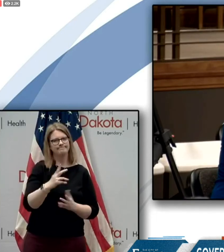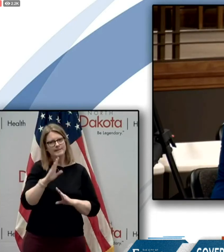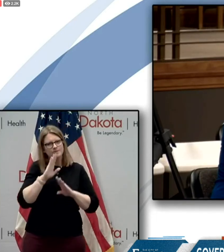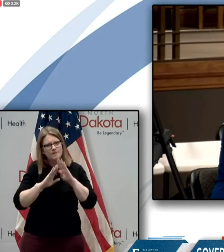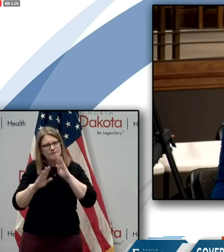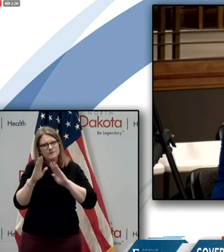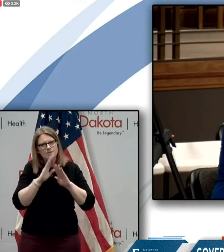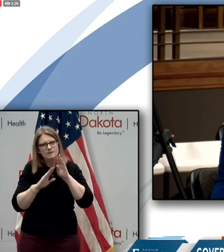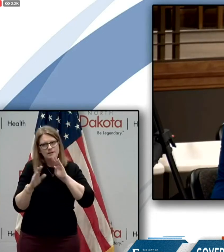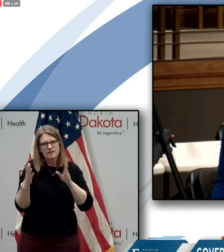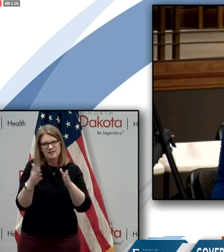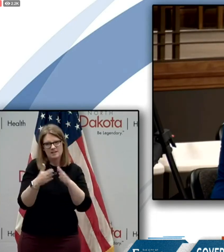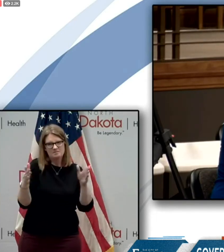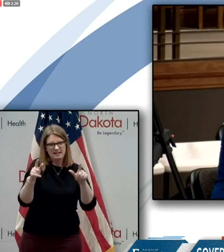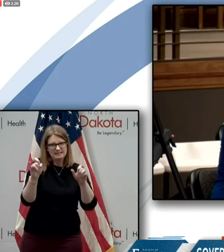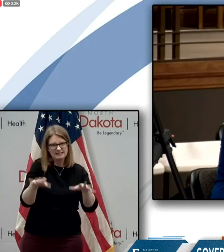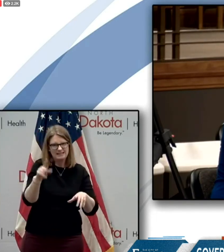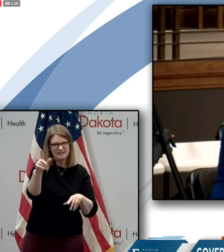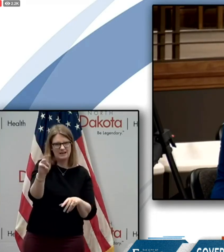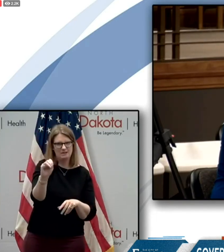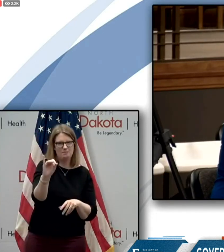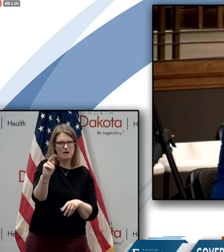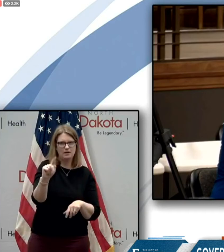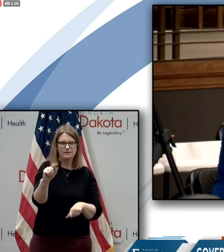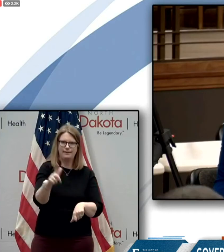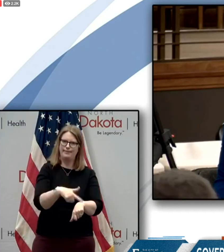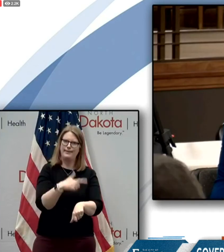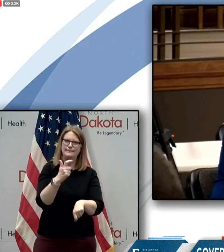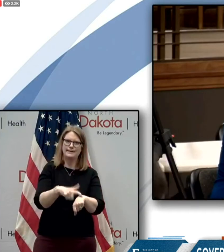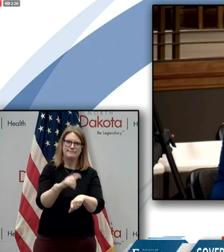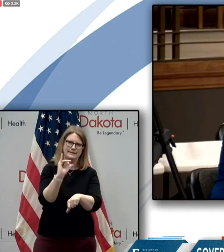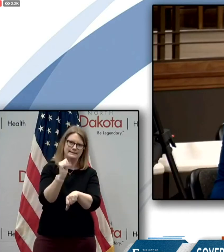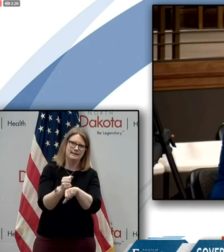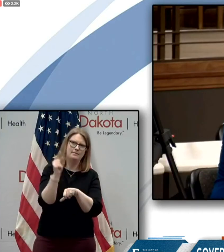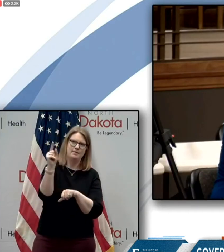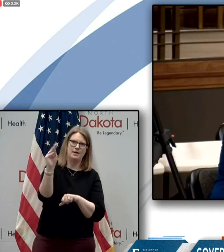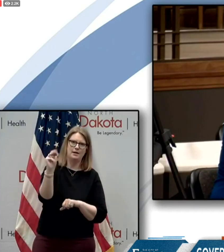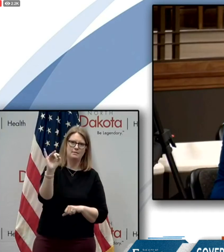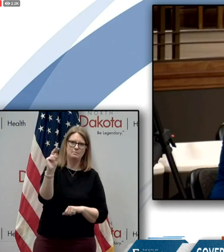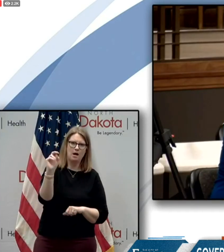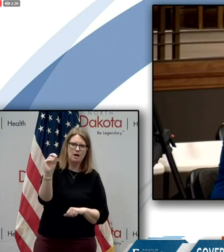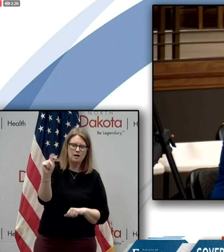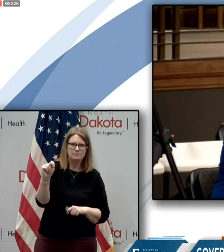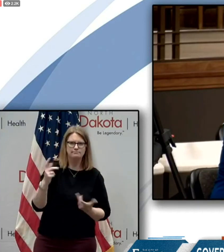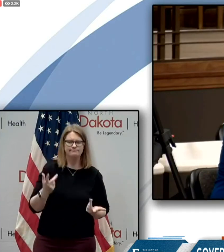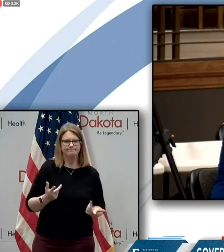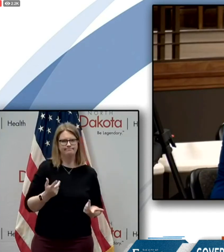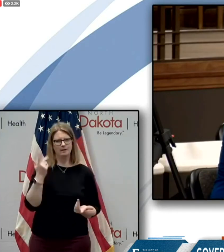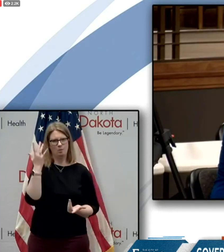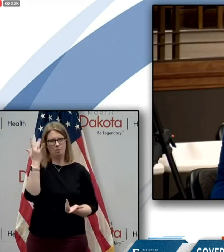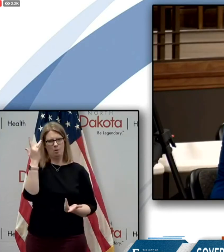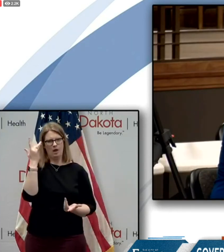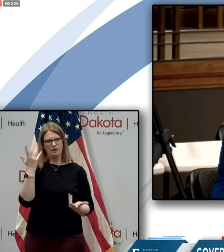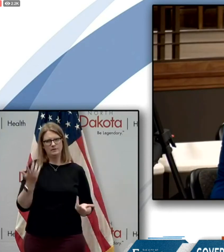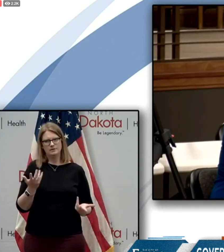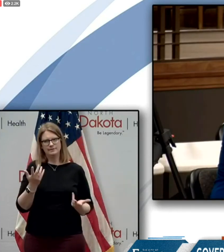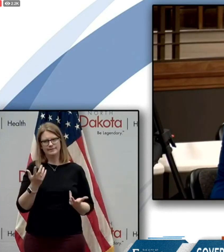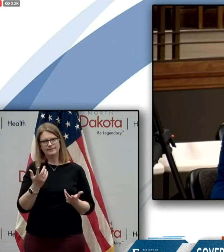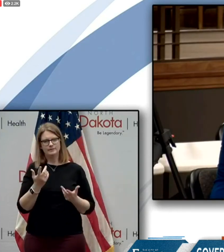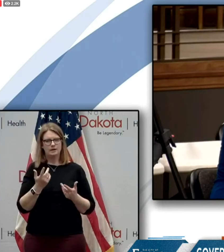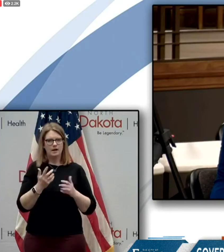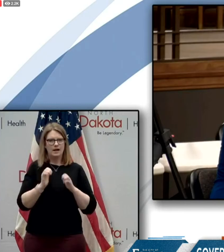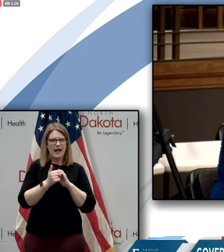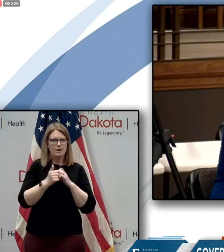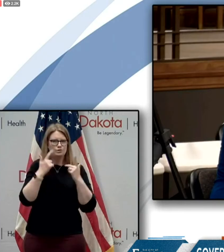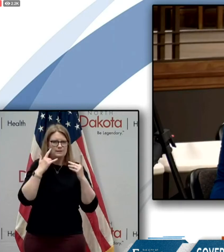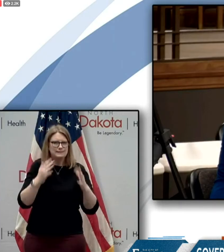mass testing in Minot took so long to get up there. And they were wondering what played a role in choosing what cities got mass